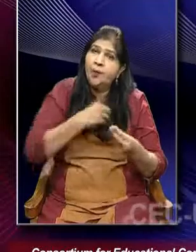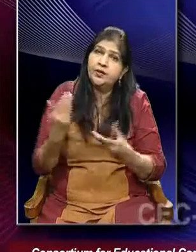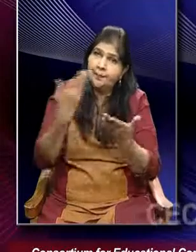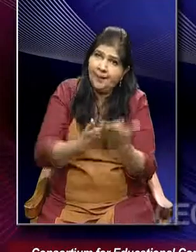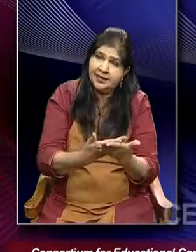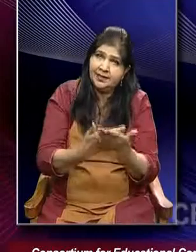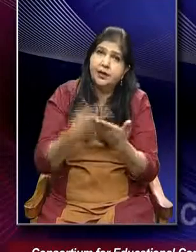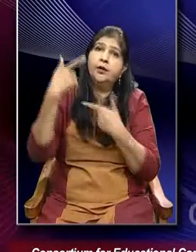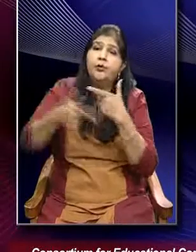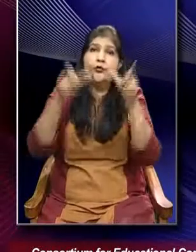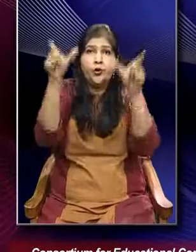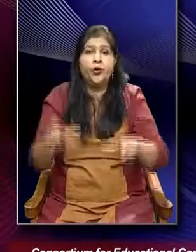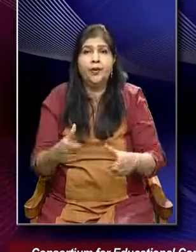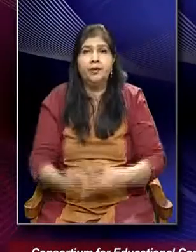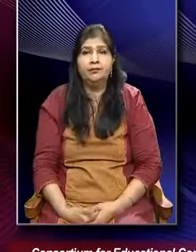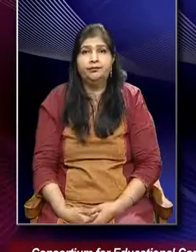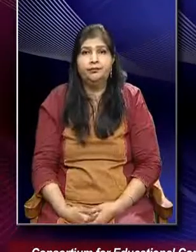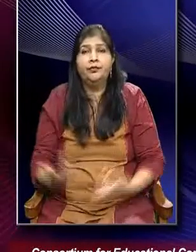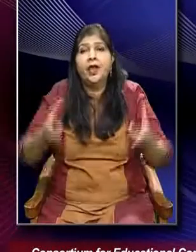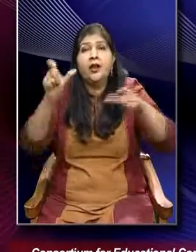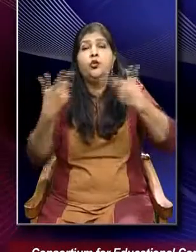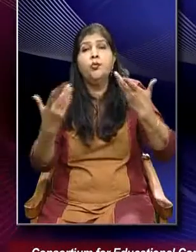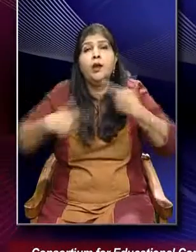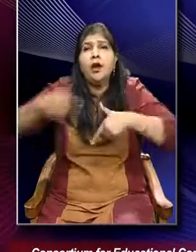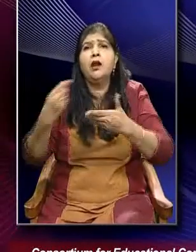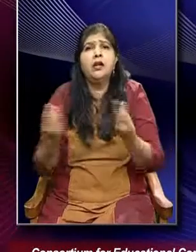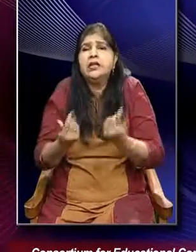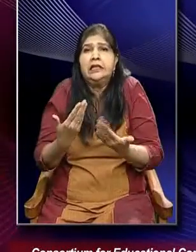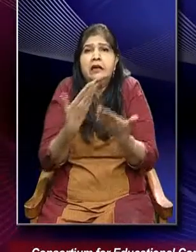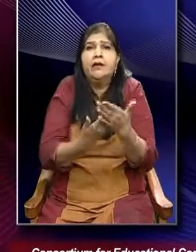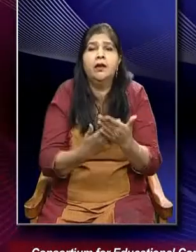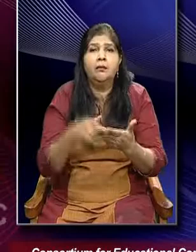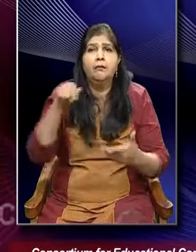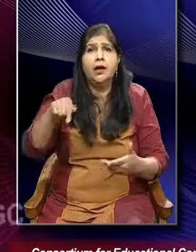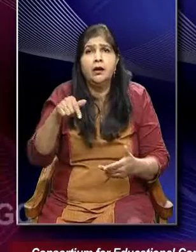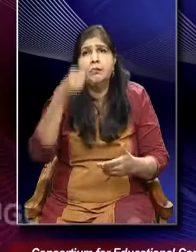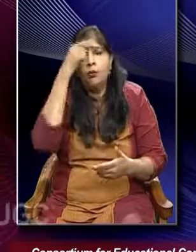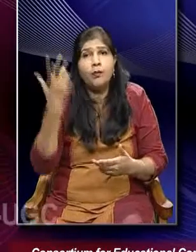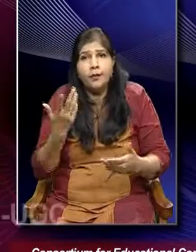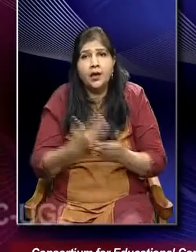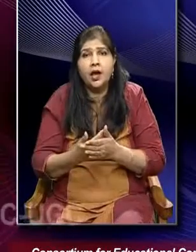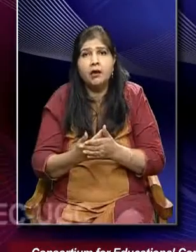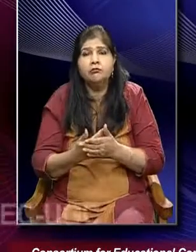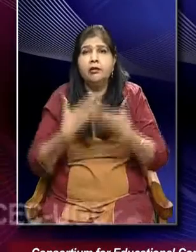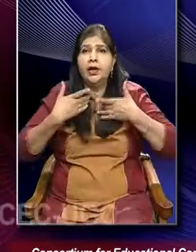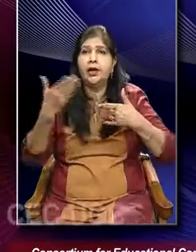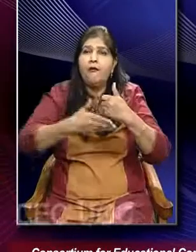presented before humanity and humankind. But however, with